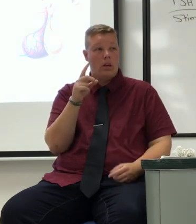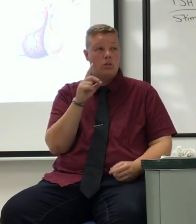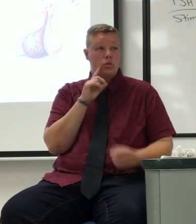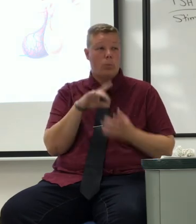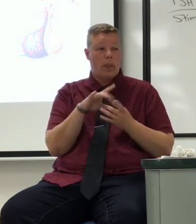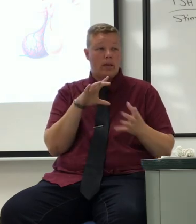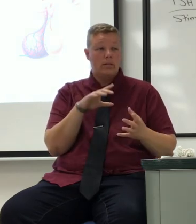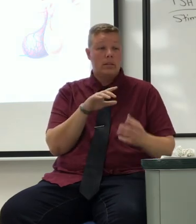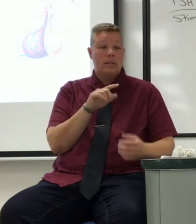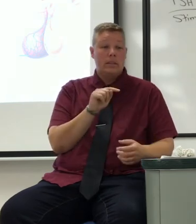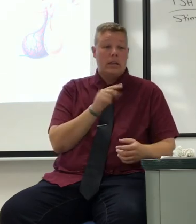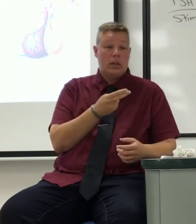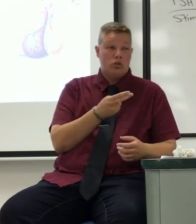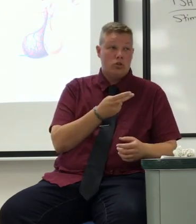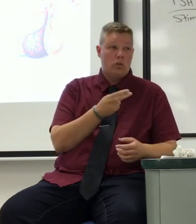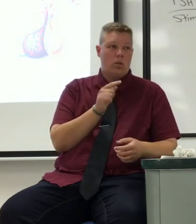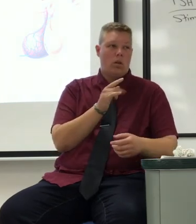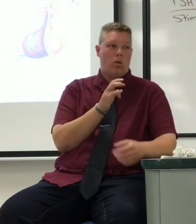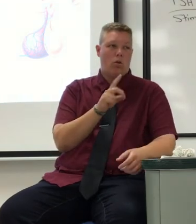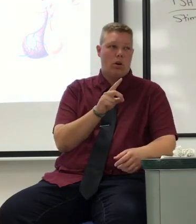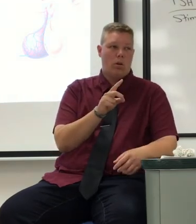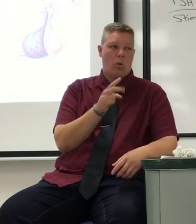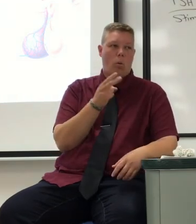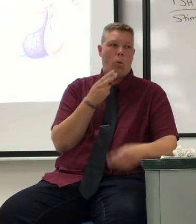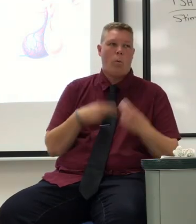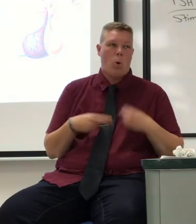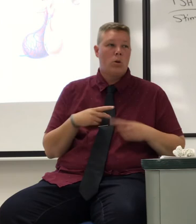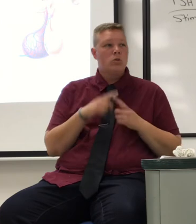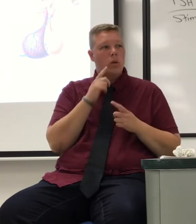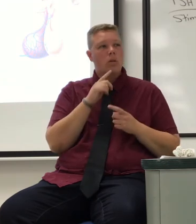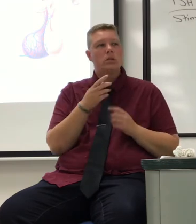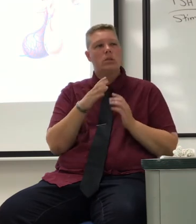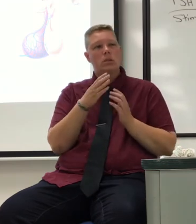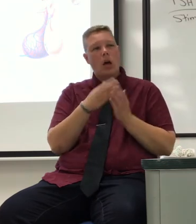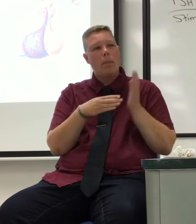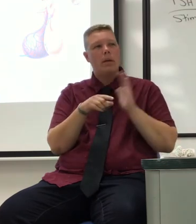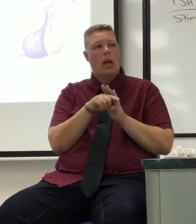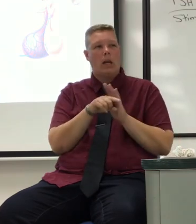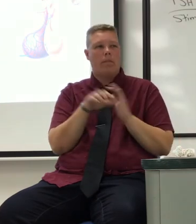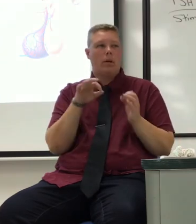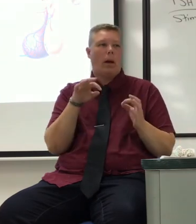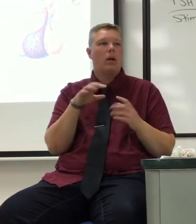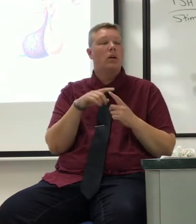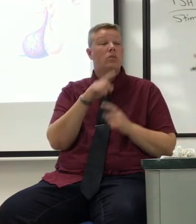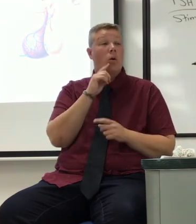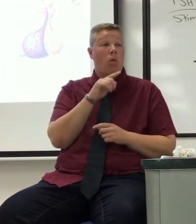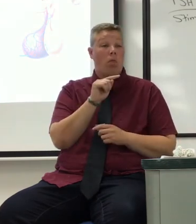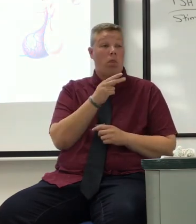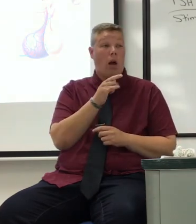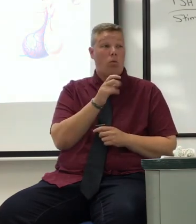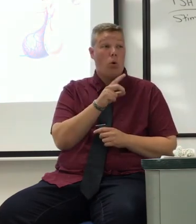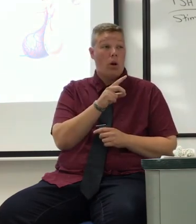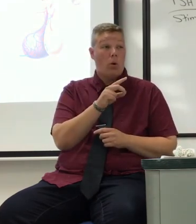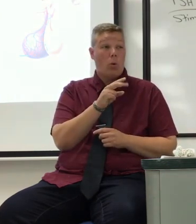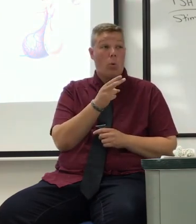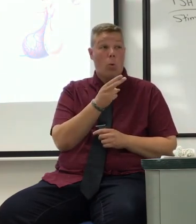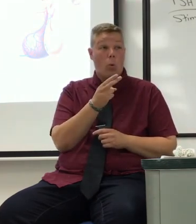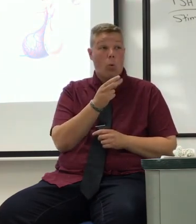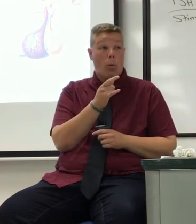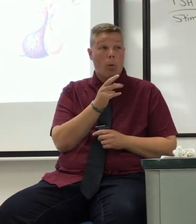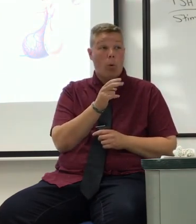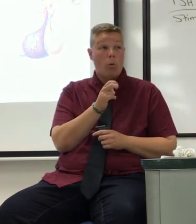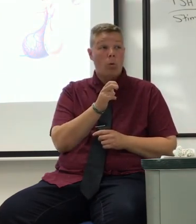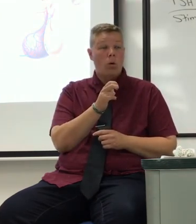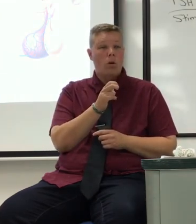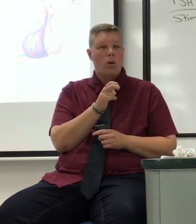TH, thyroid hormone. So there is some negative feedback here. Thyroid hormone, well, I actually talked a lot about that